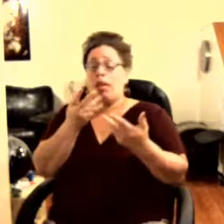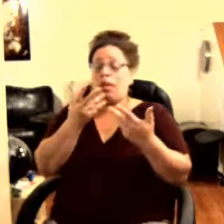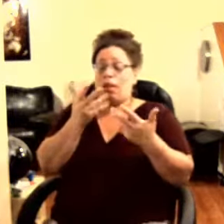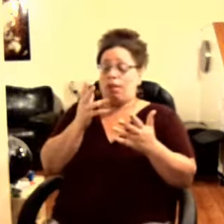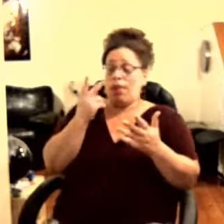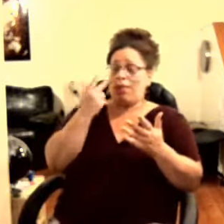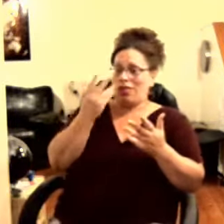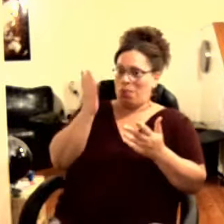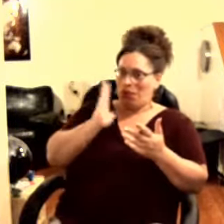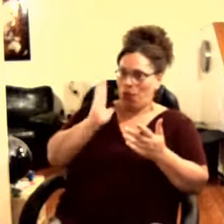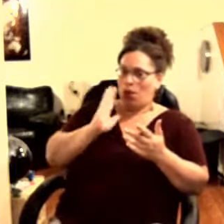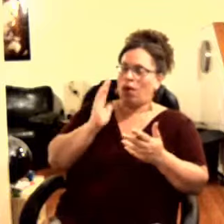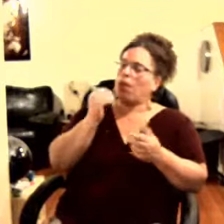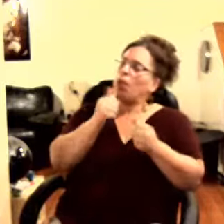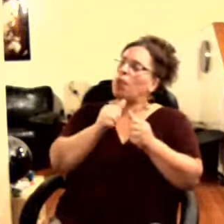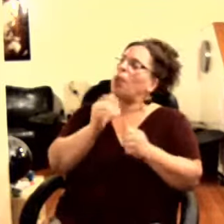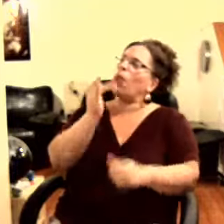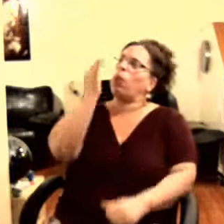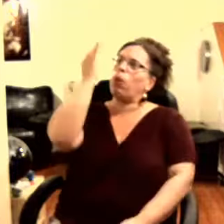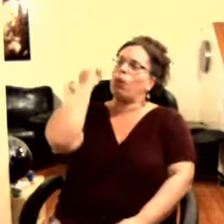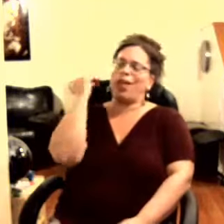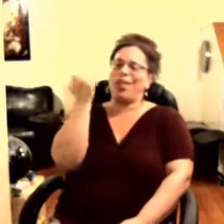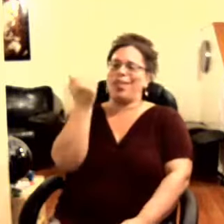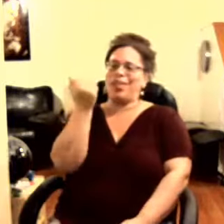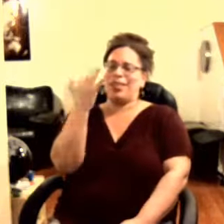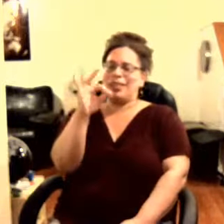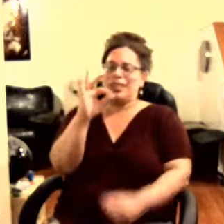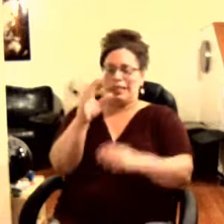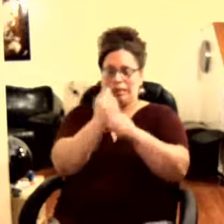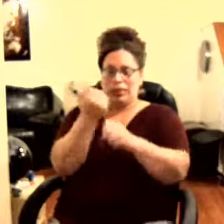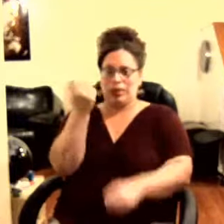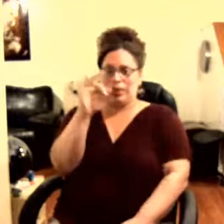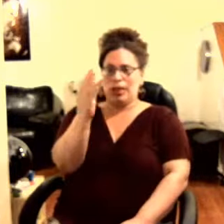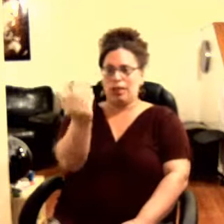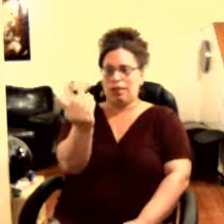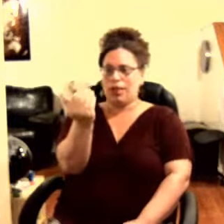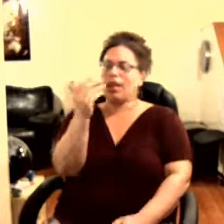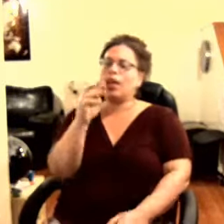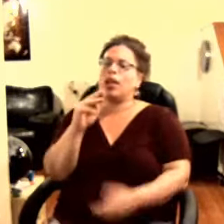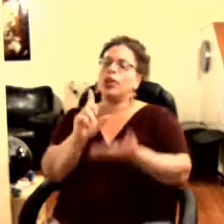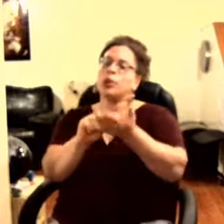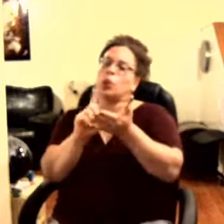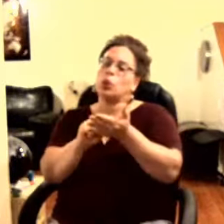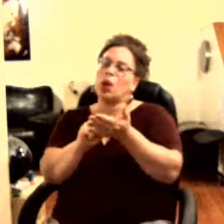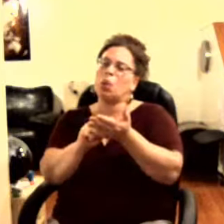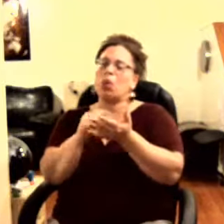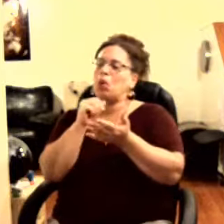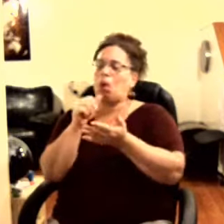In 1915, it's not like newspapers were sweating a lot about their civic responsibilities. Then people kind of noticed that they